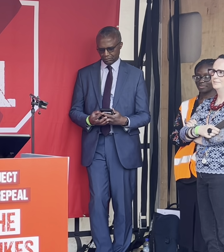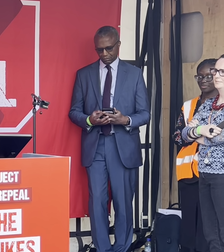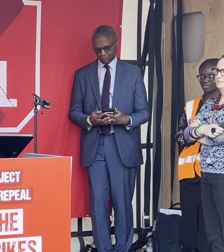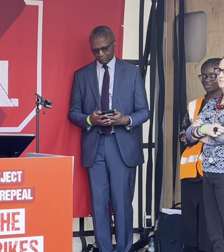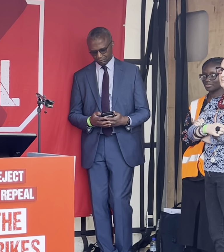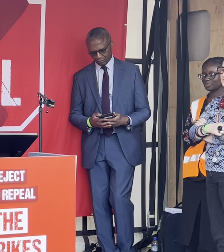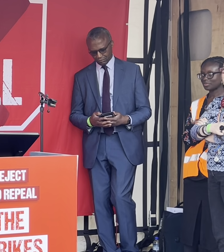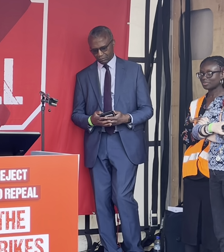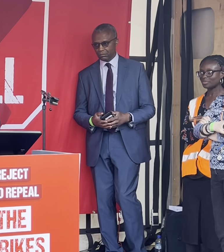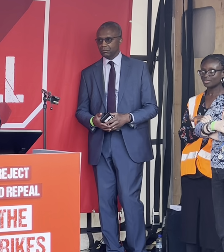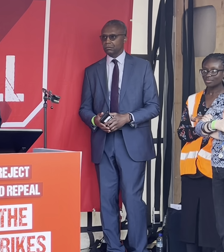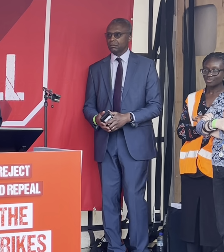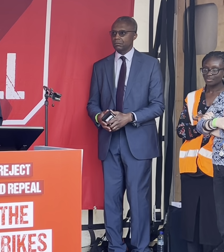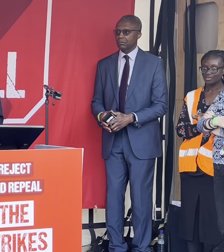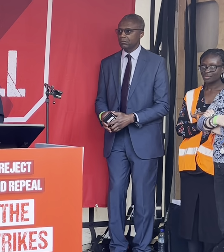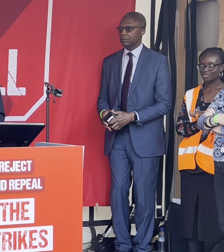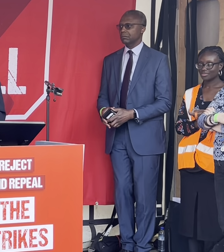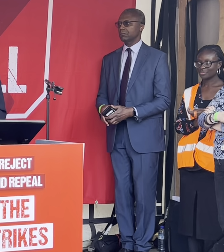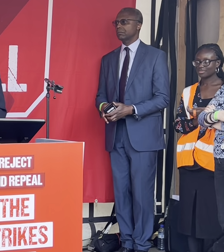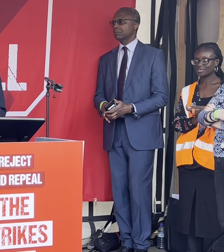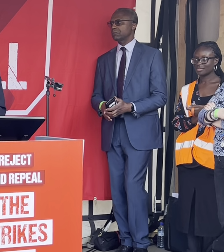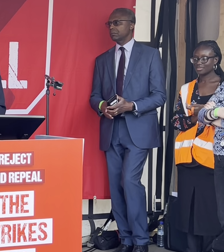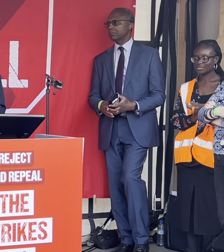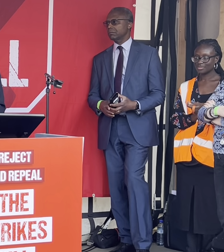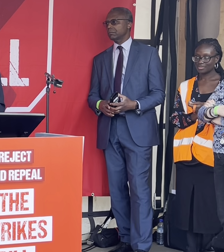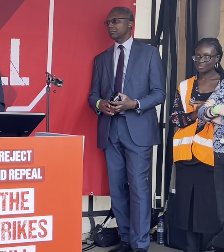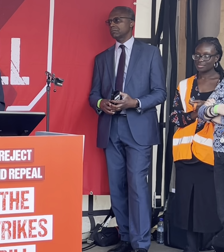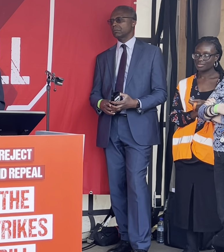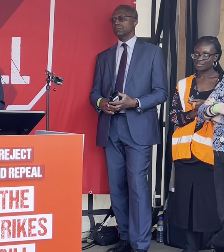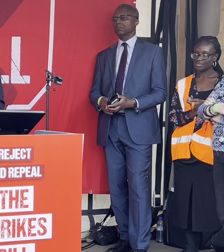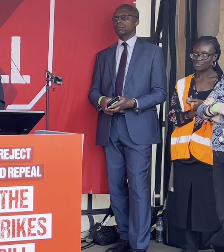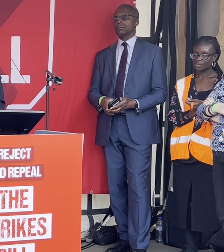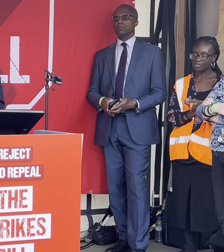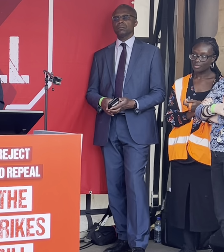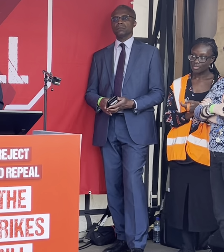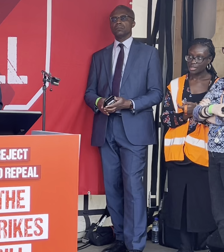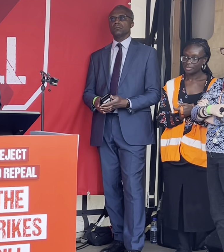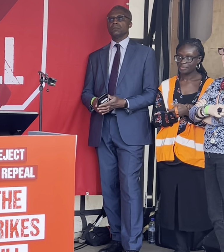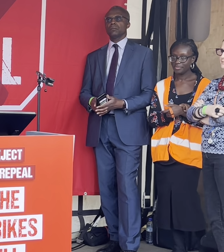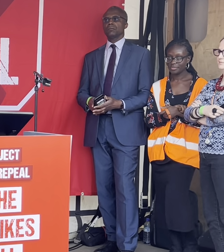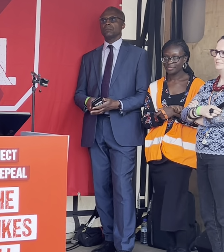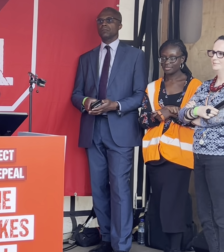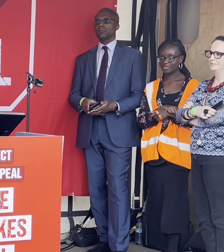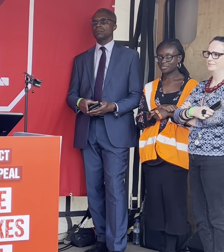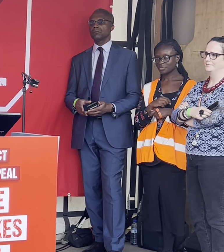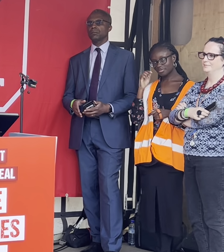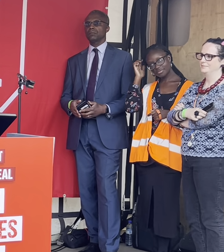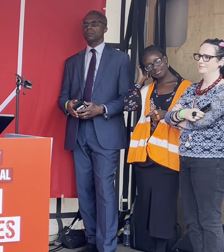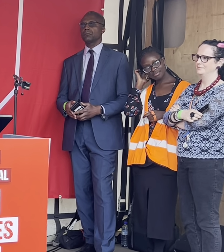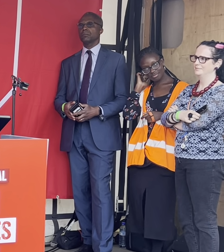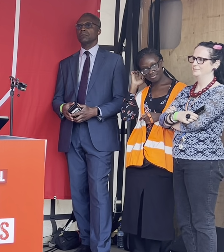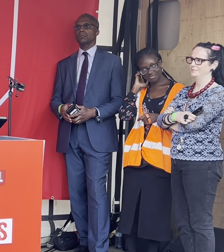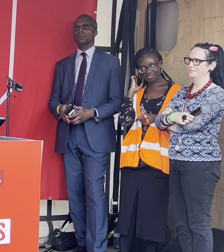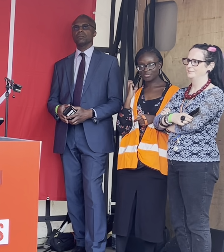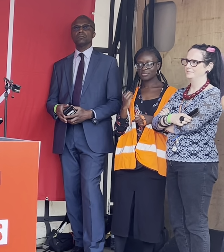our rights back in full. And the next Labour government must deliver that. And for the RNT,